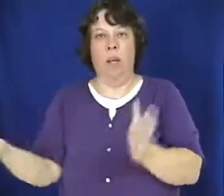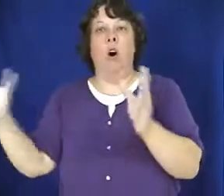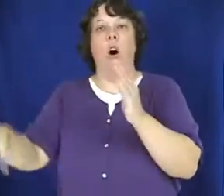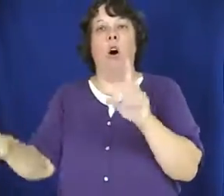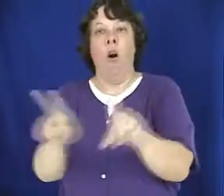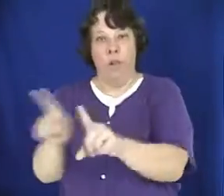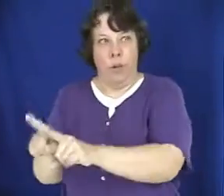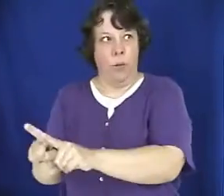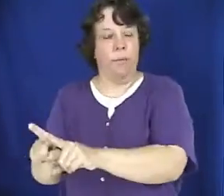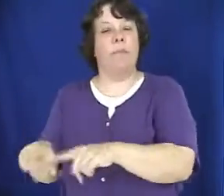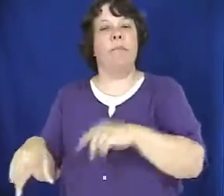spelled also.